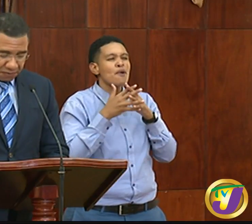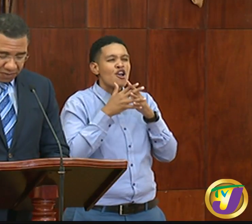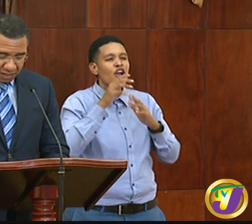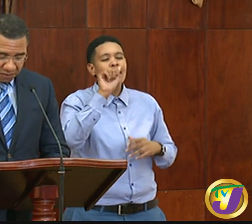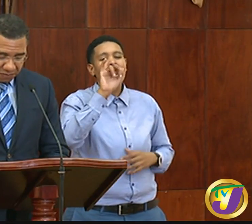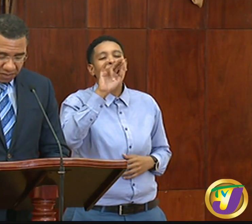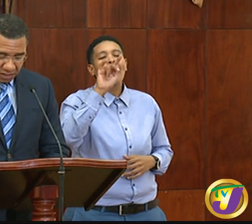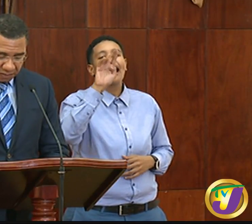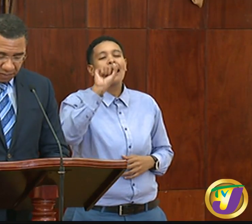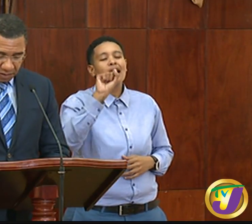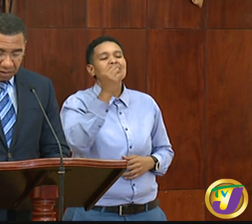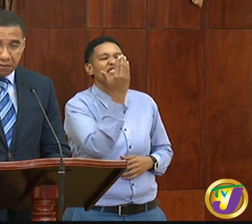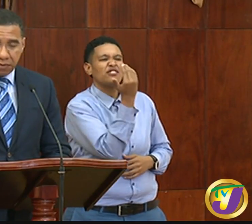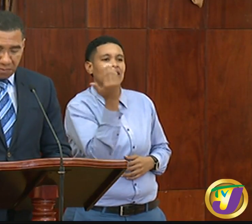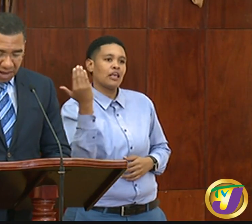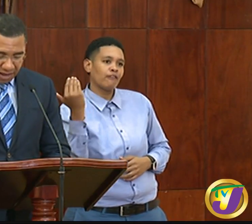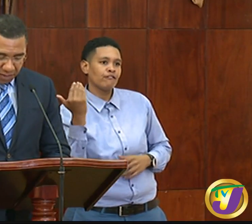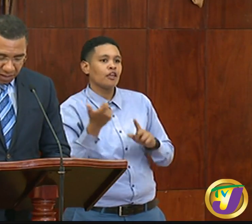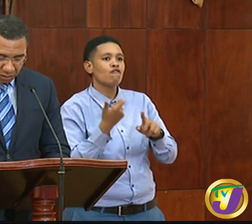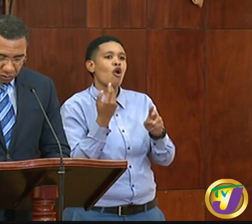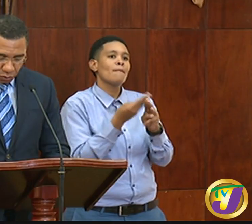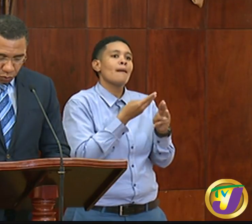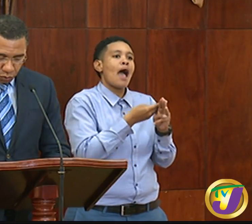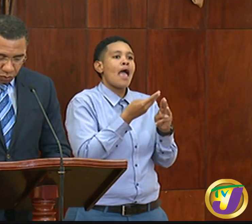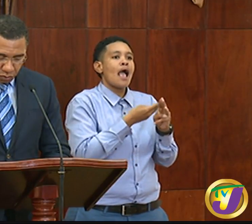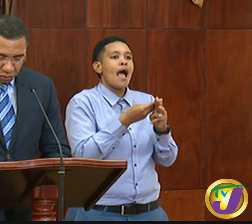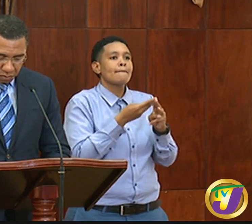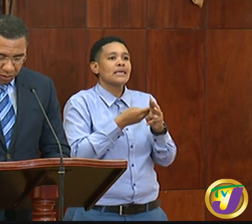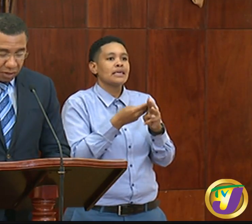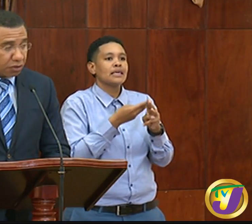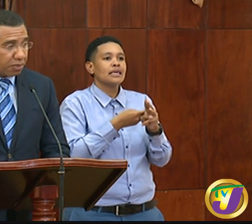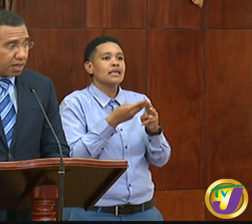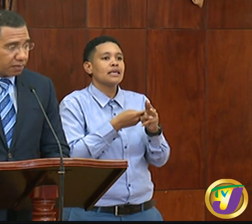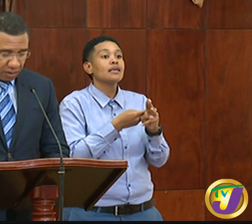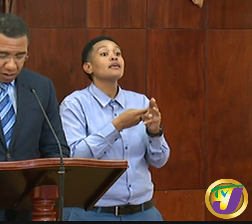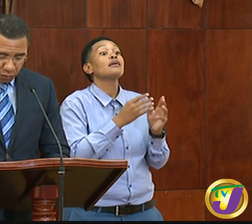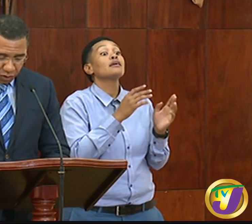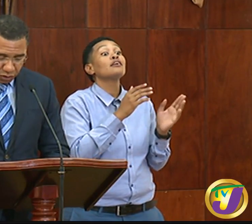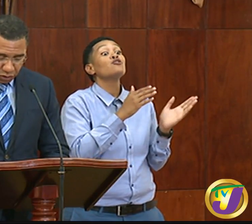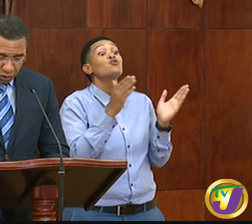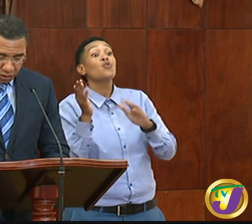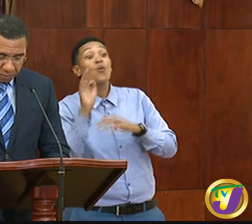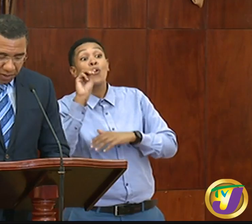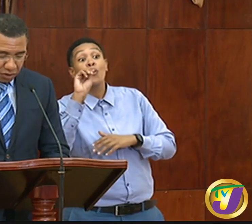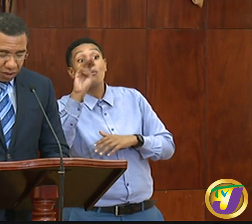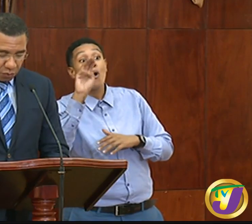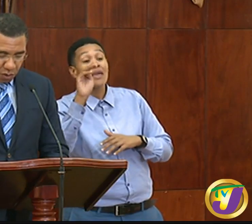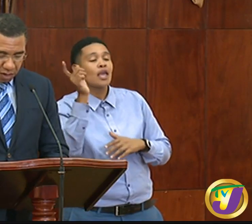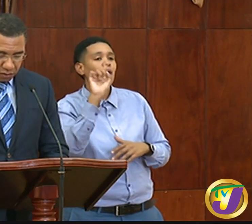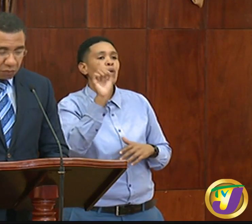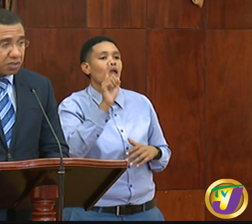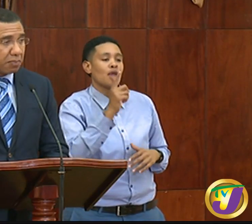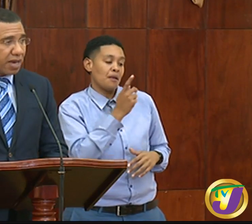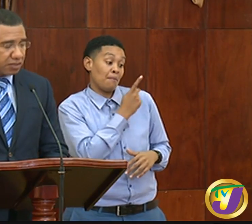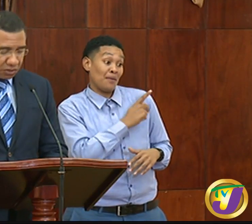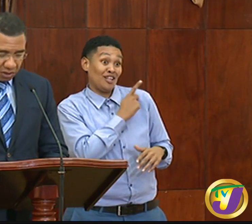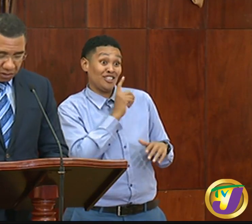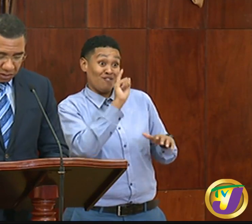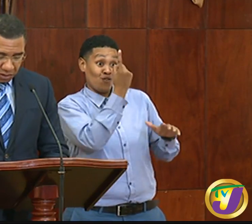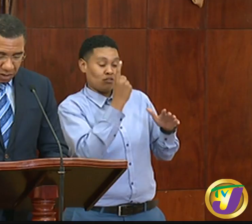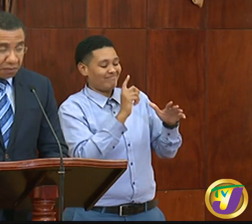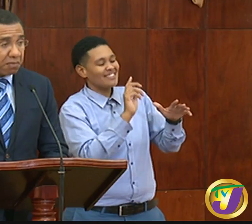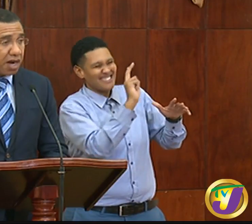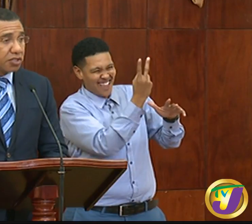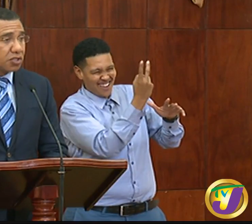Airlines 1515, from Miami to Montego Bay, on which patient 1 was a